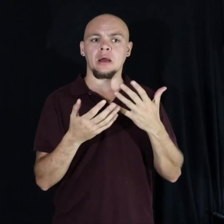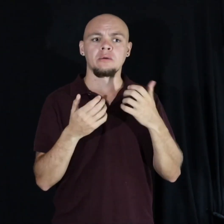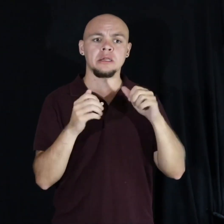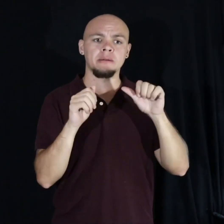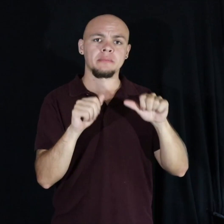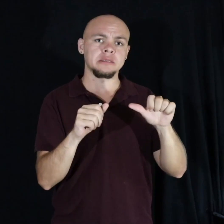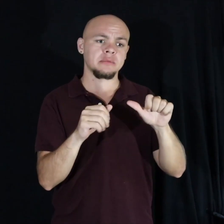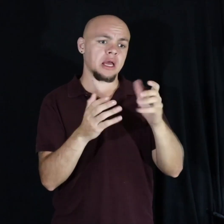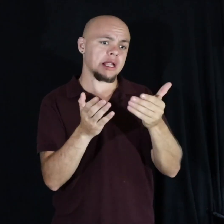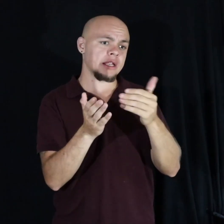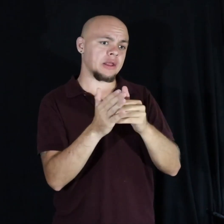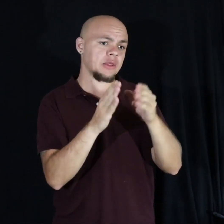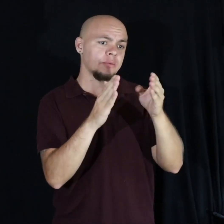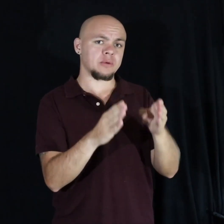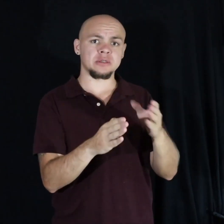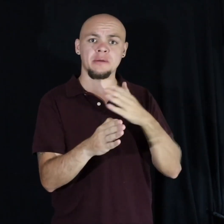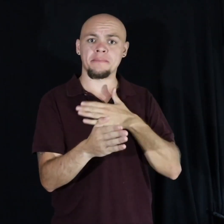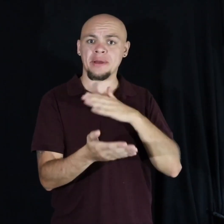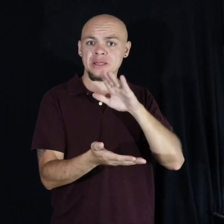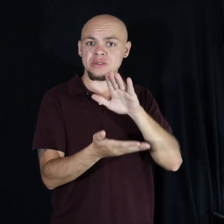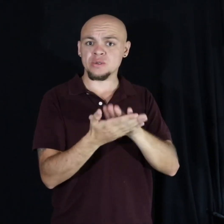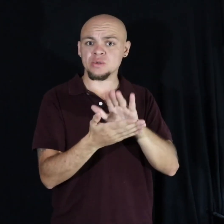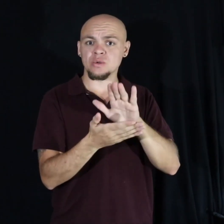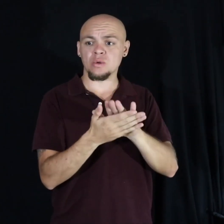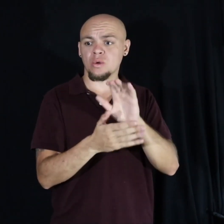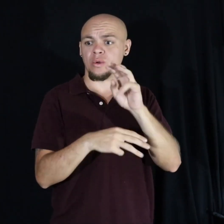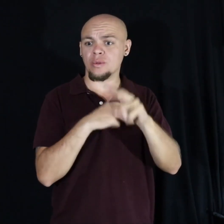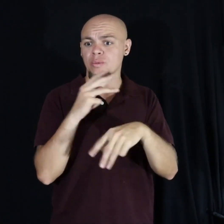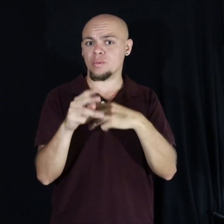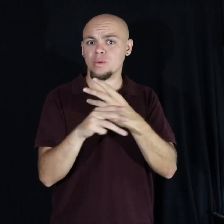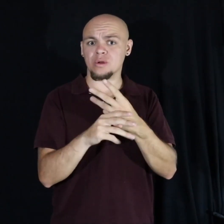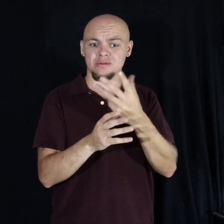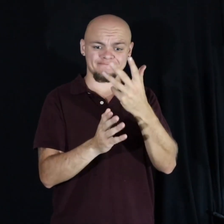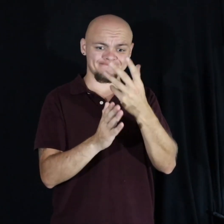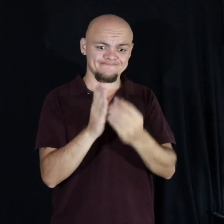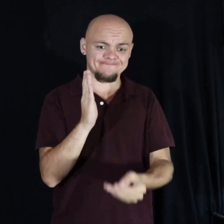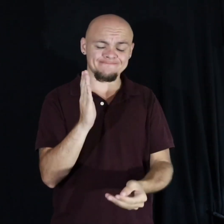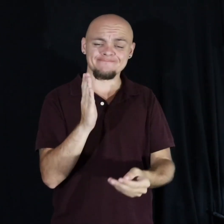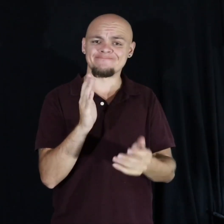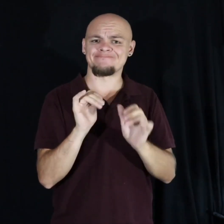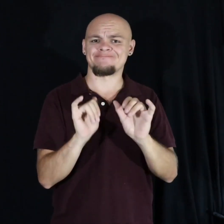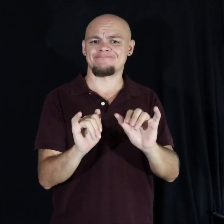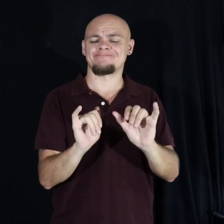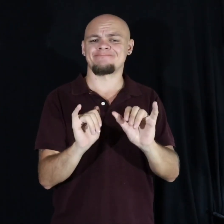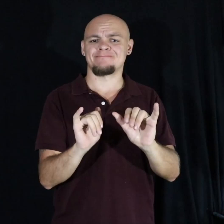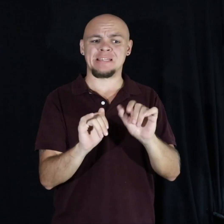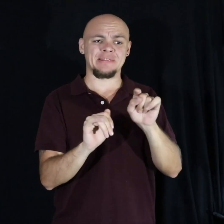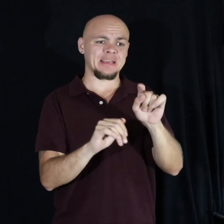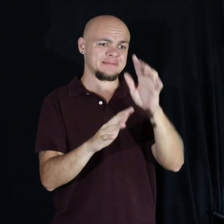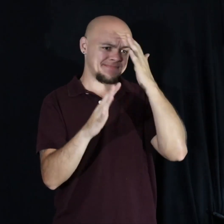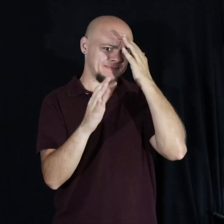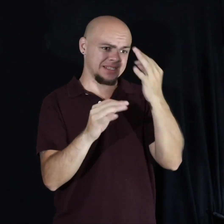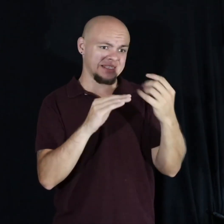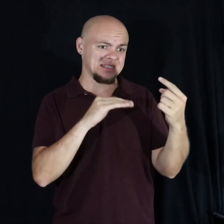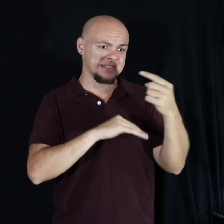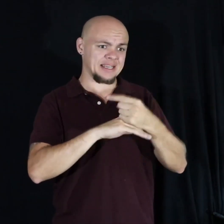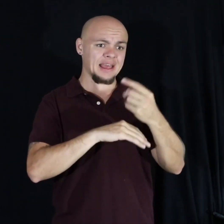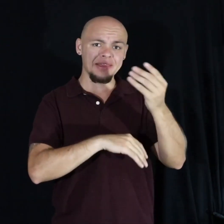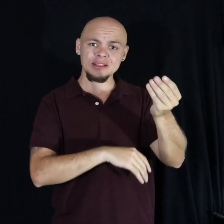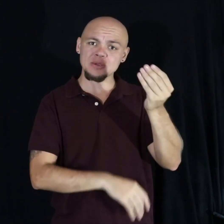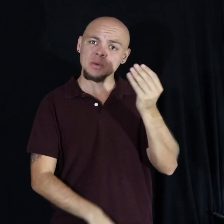lose another person at my school or in this world. And to think that they had actually set a date and told me.